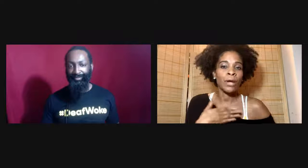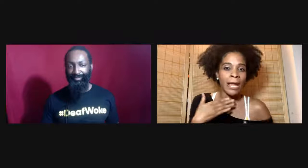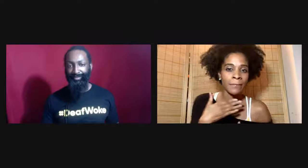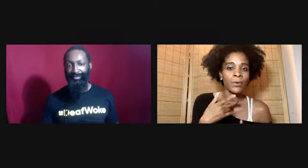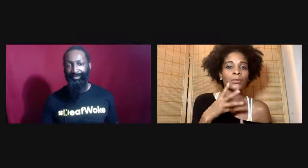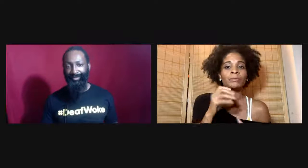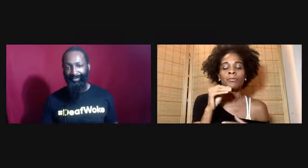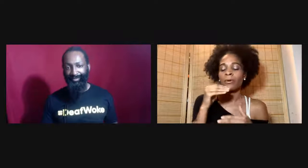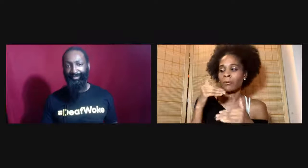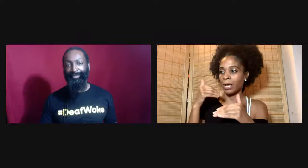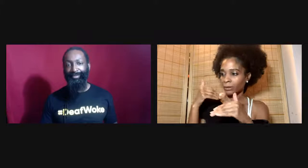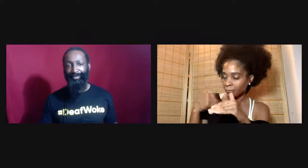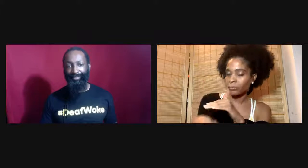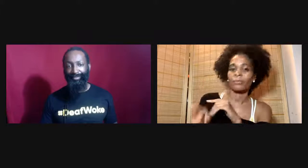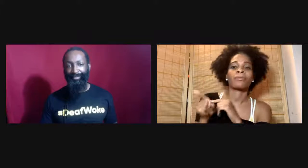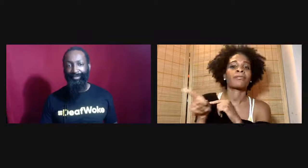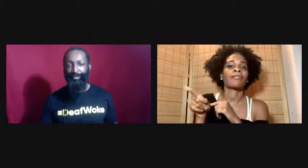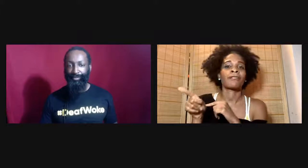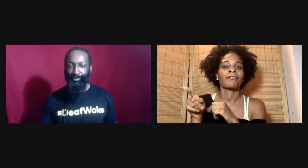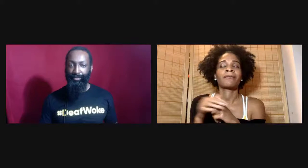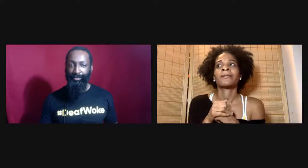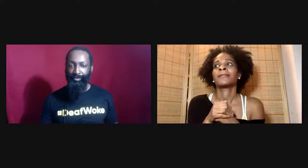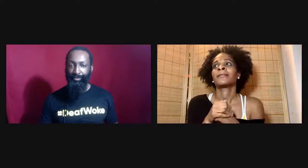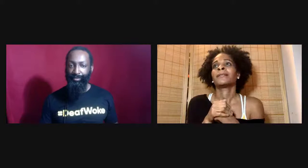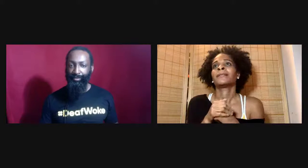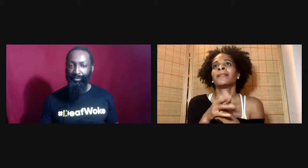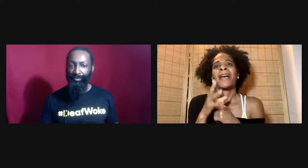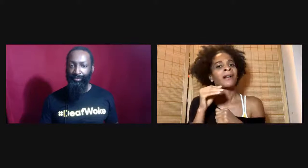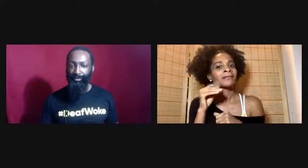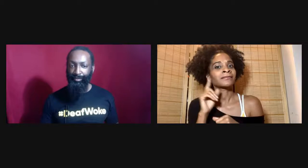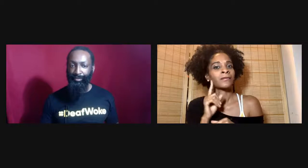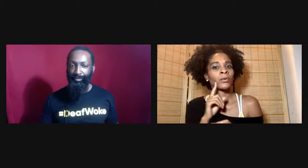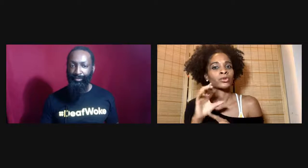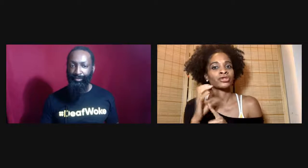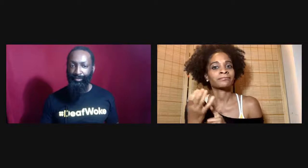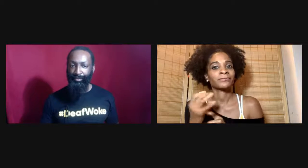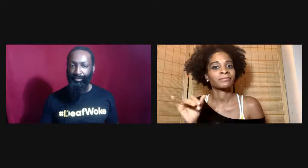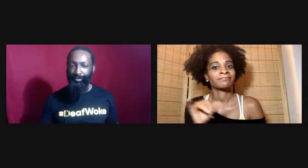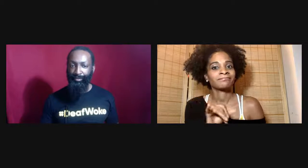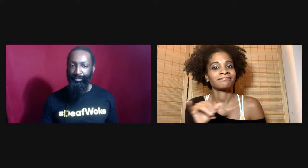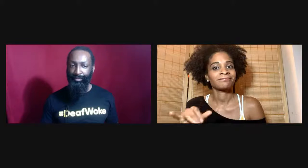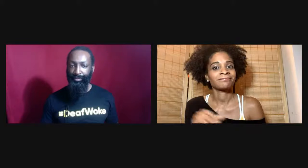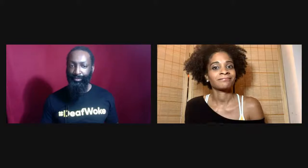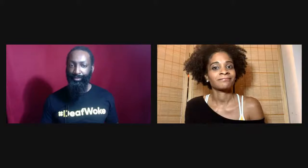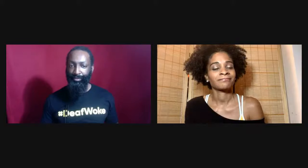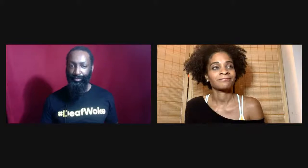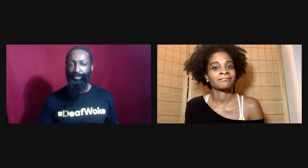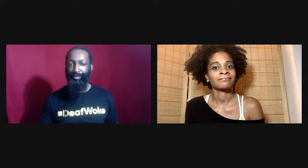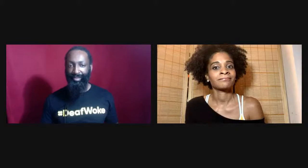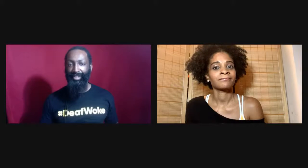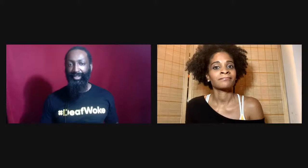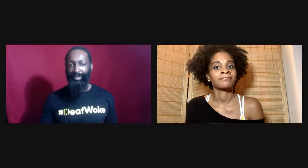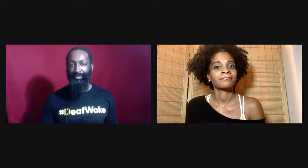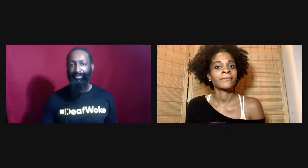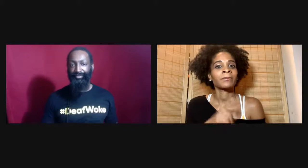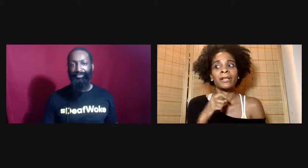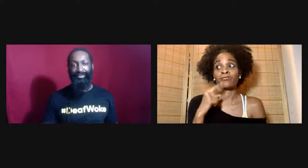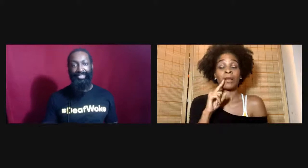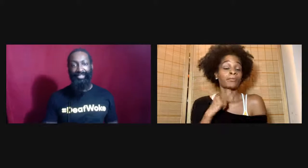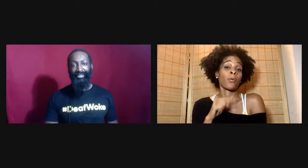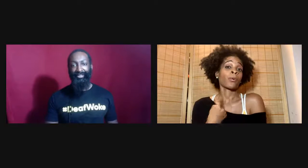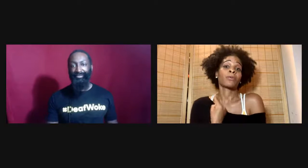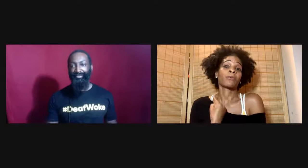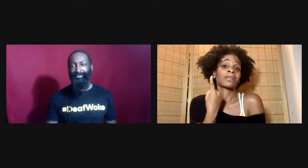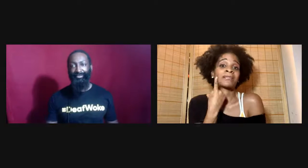finding dance, of art, it really was birthed at MSSD, the same time that my